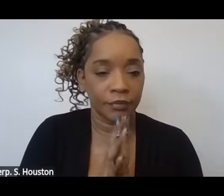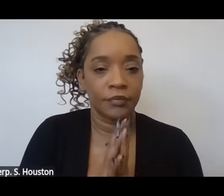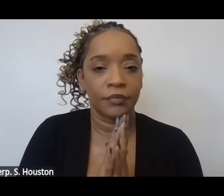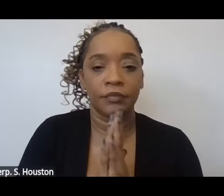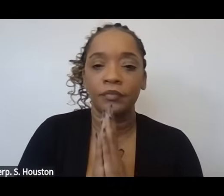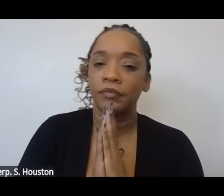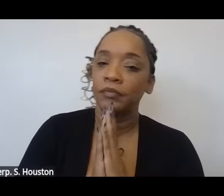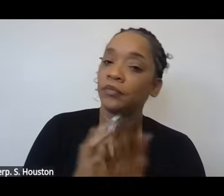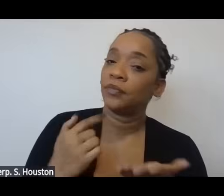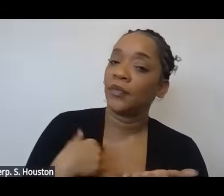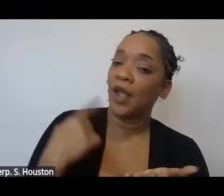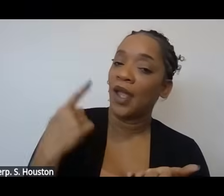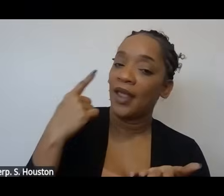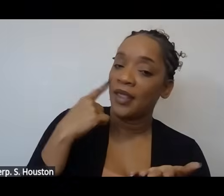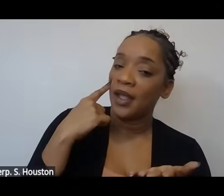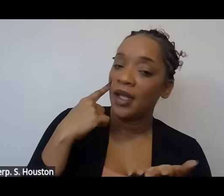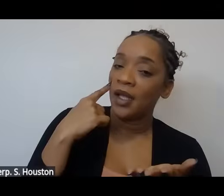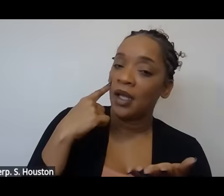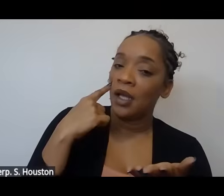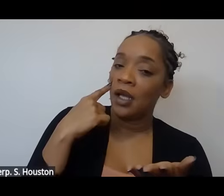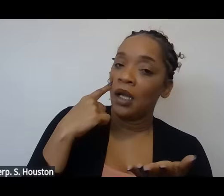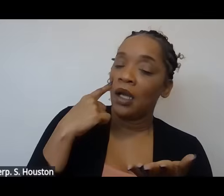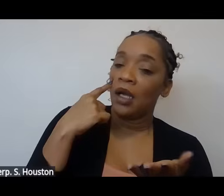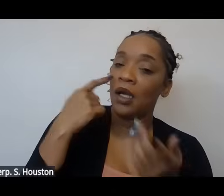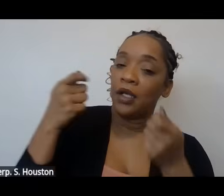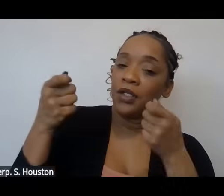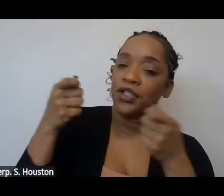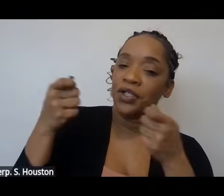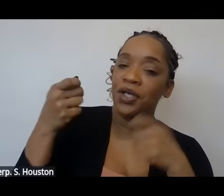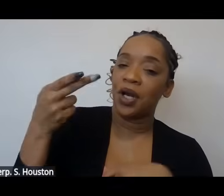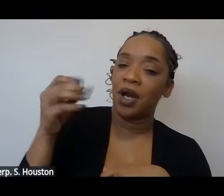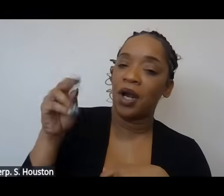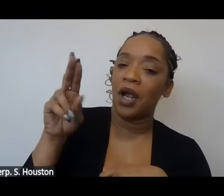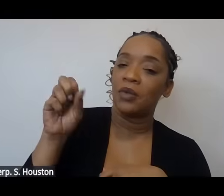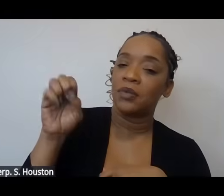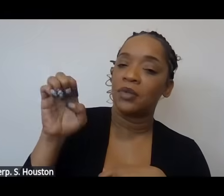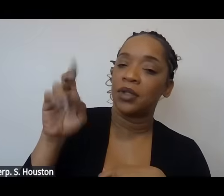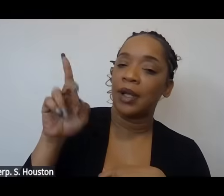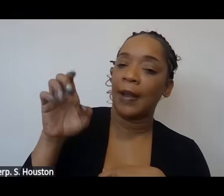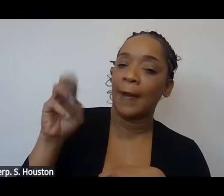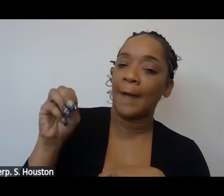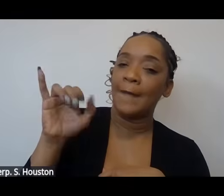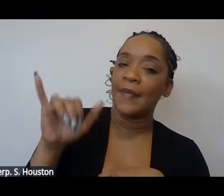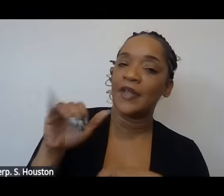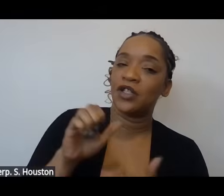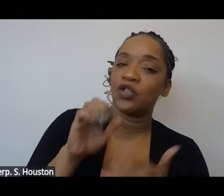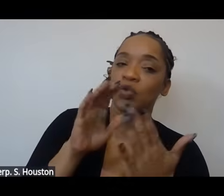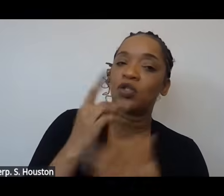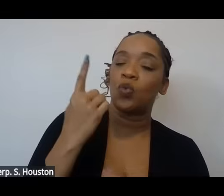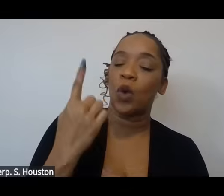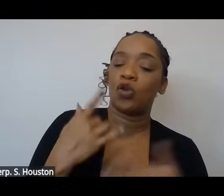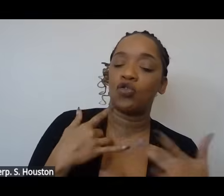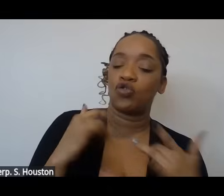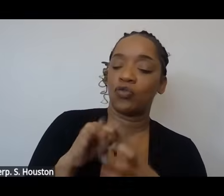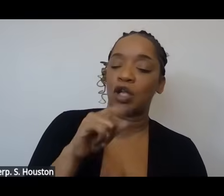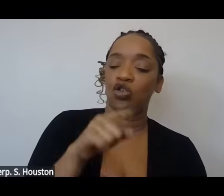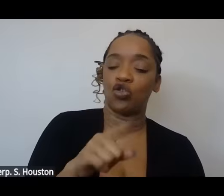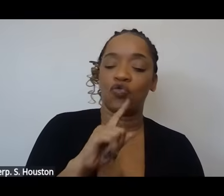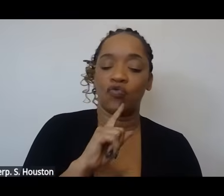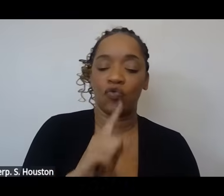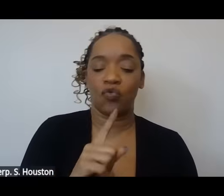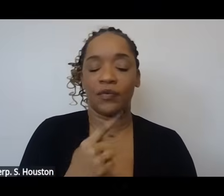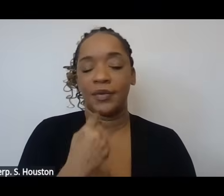that addresses one concern that you have expressed repeatedly about